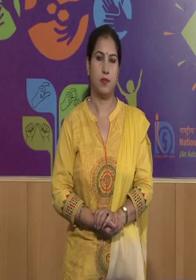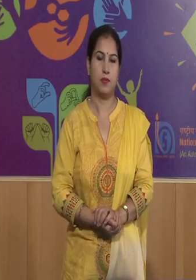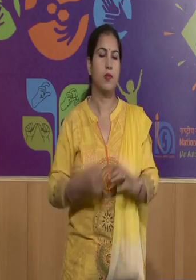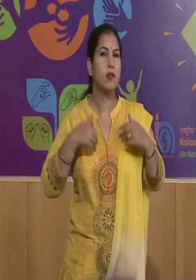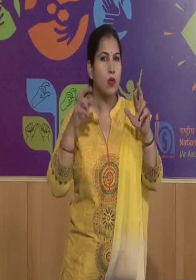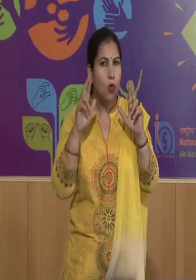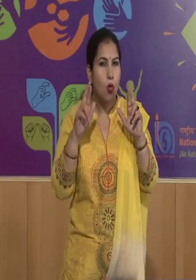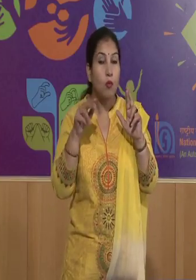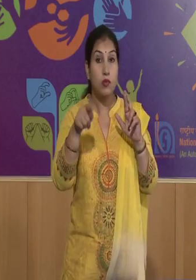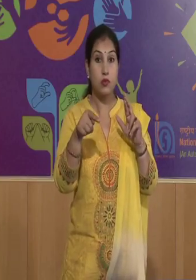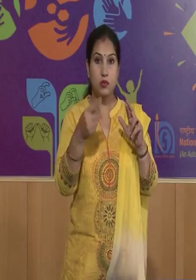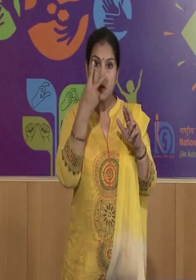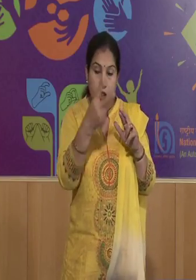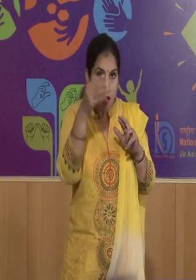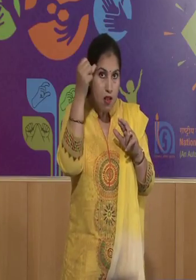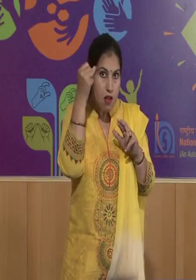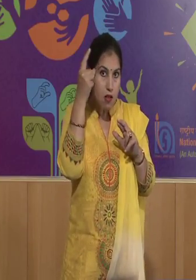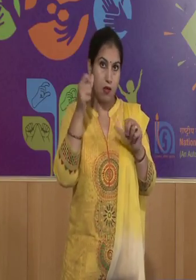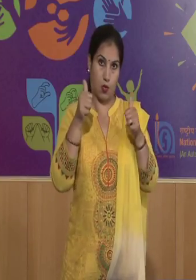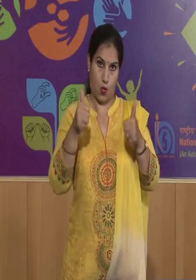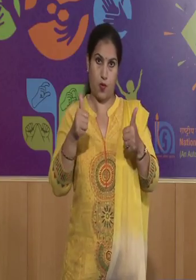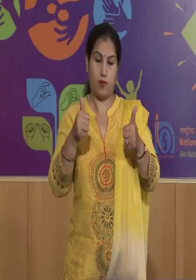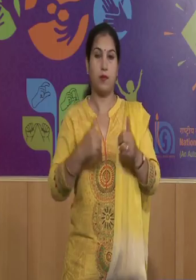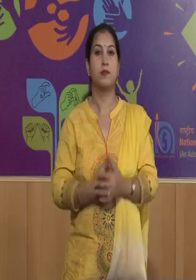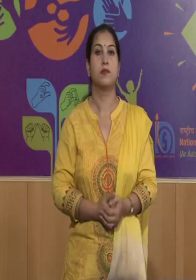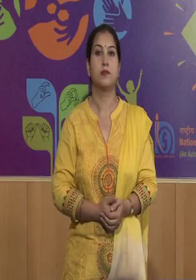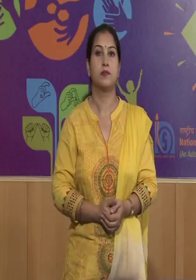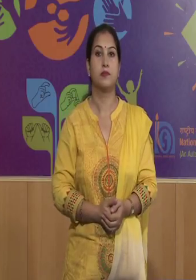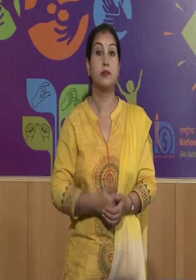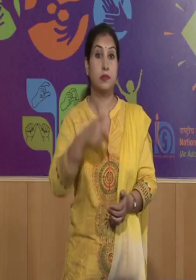I hope you enjoyed watching this video on the topic